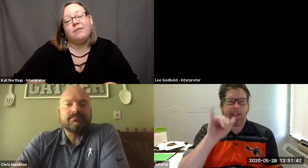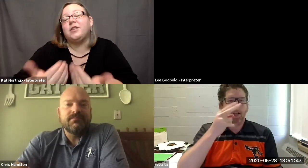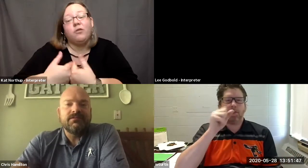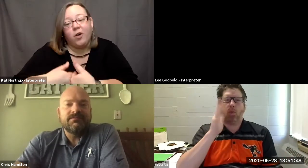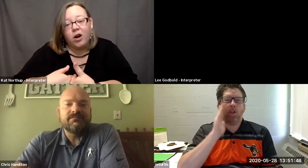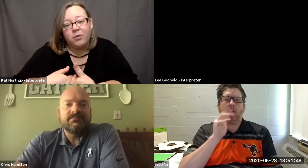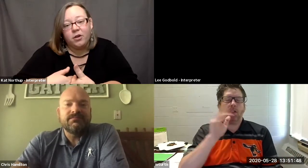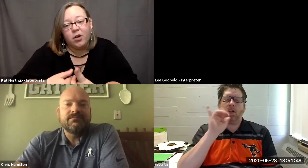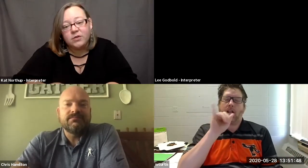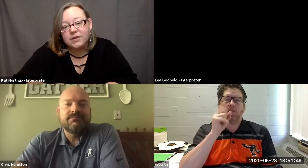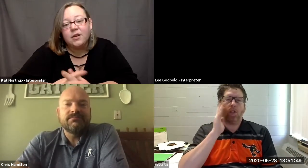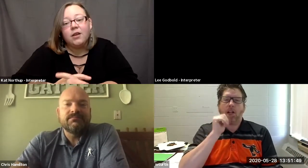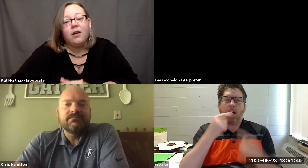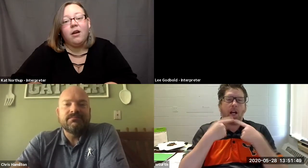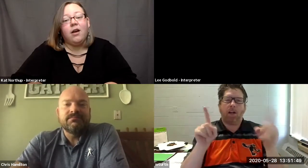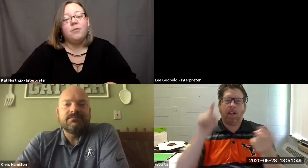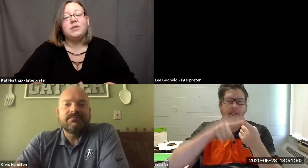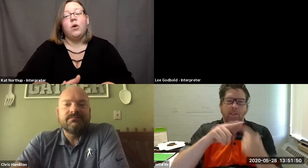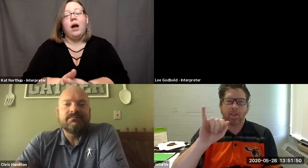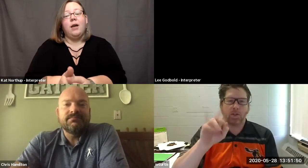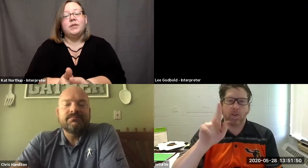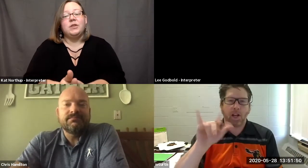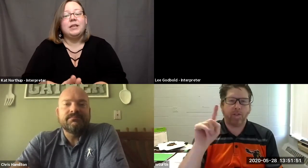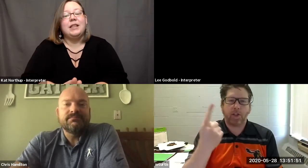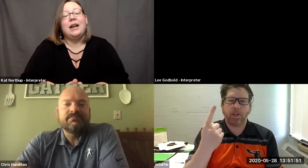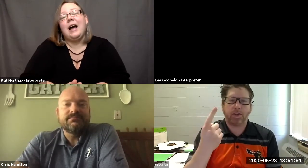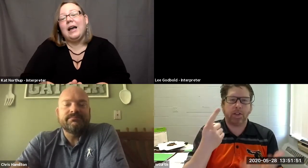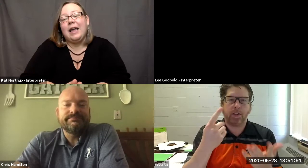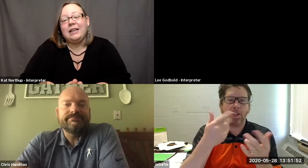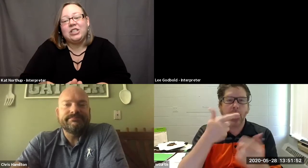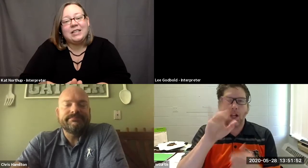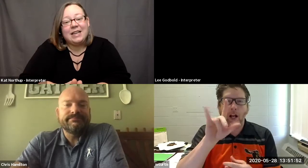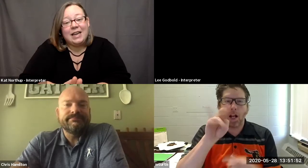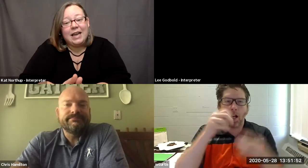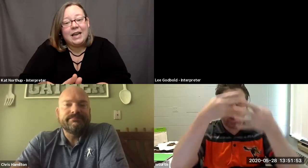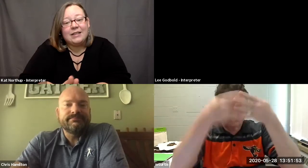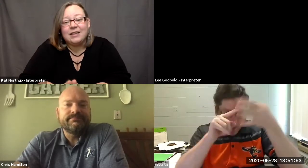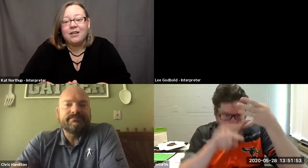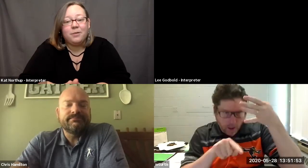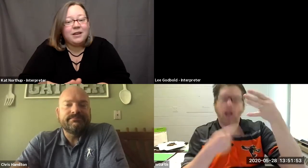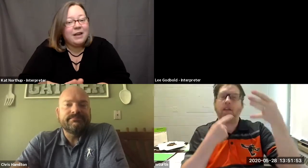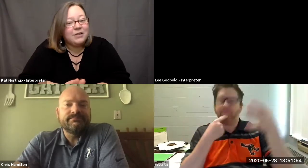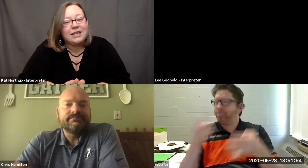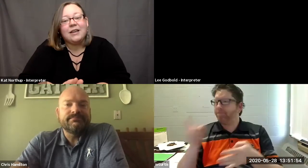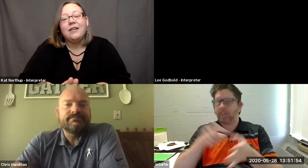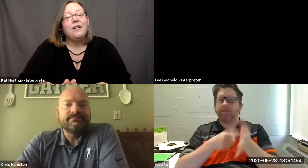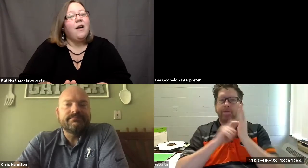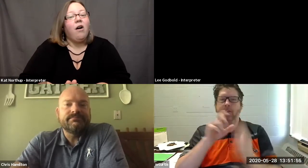so far up their nose. So I'm assuming that IHSAA is not going to be announcing all of